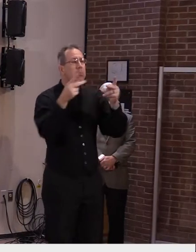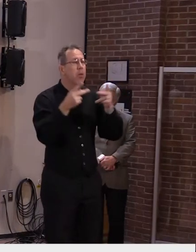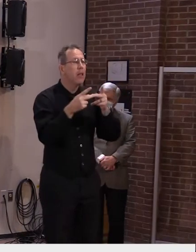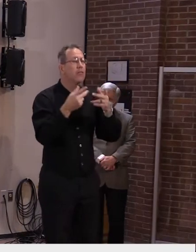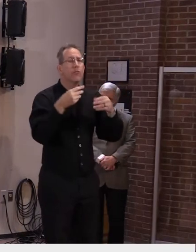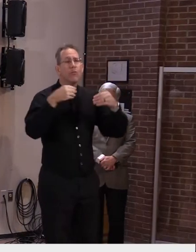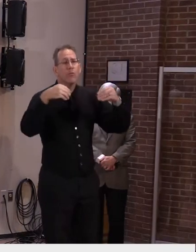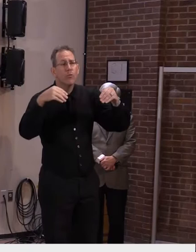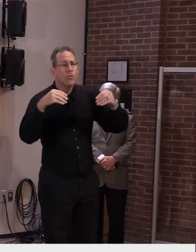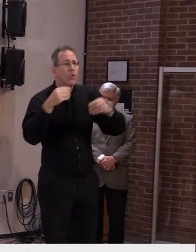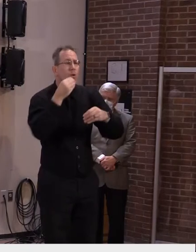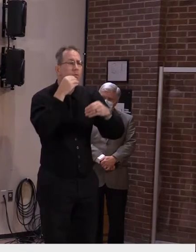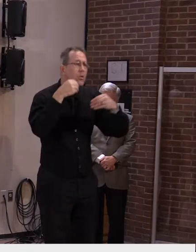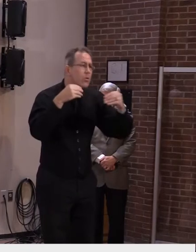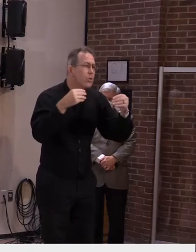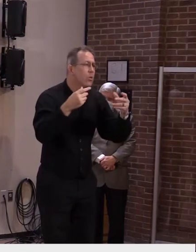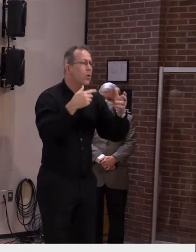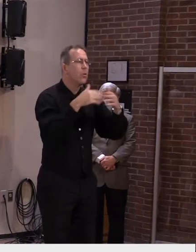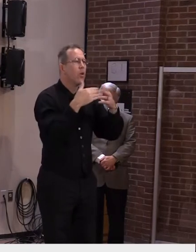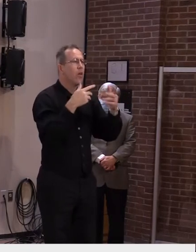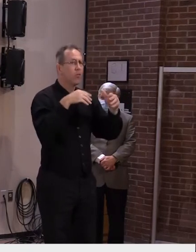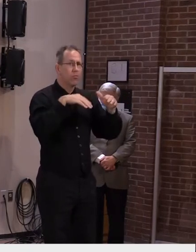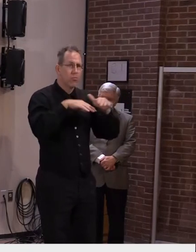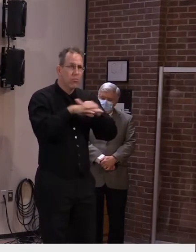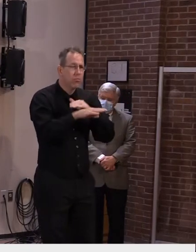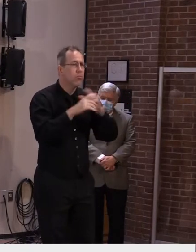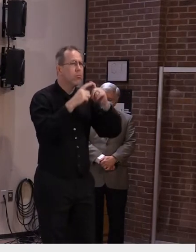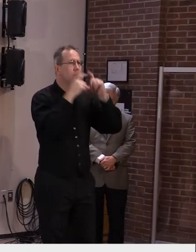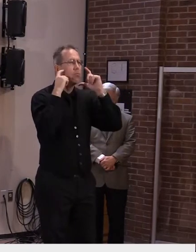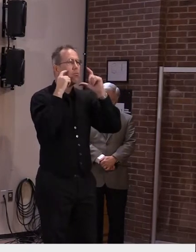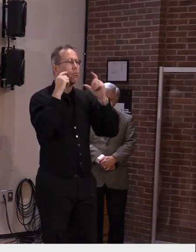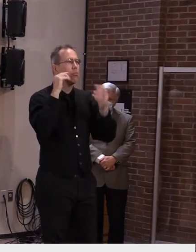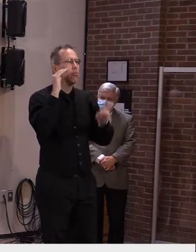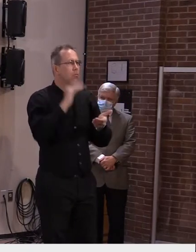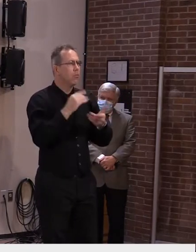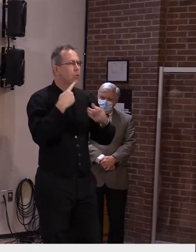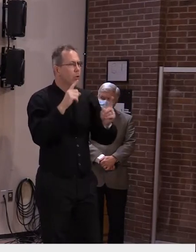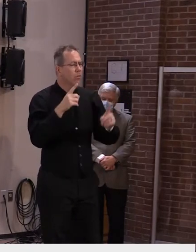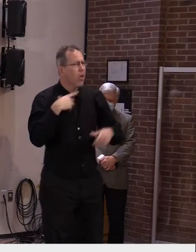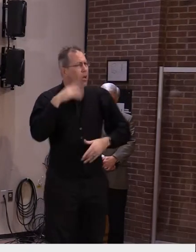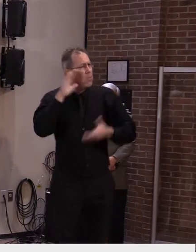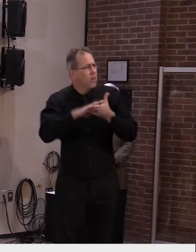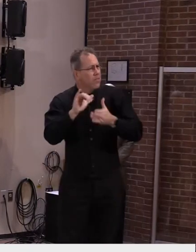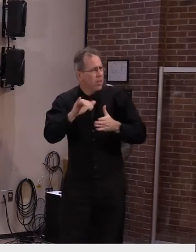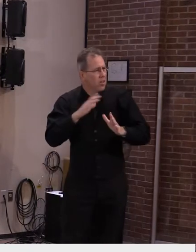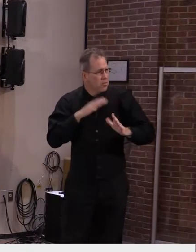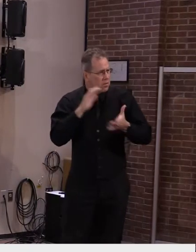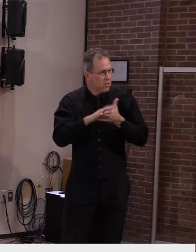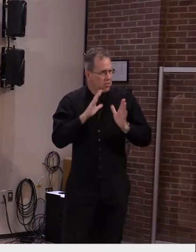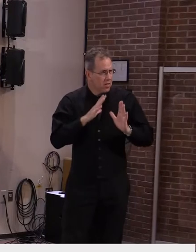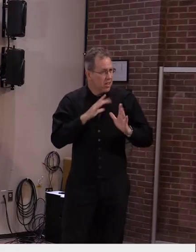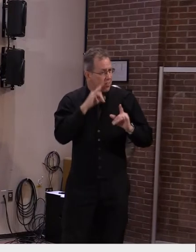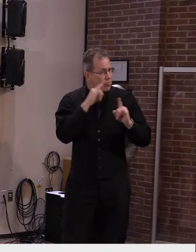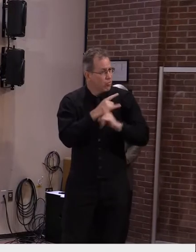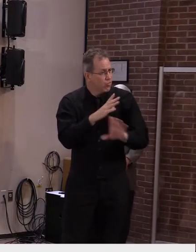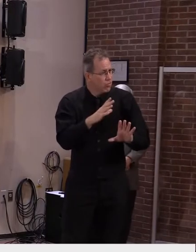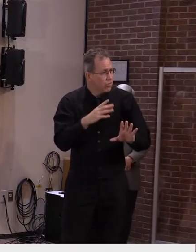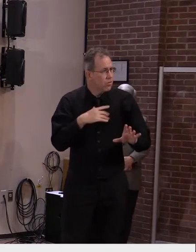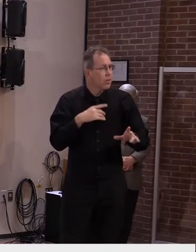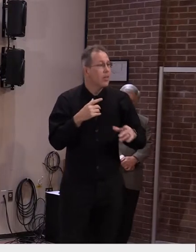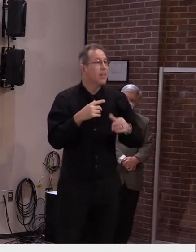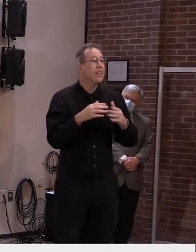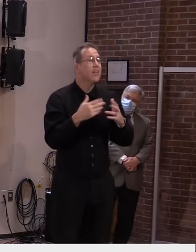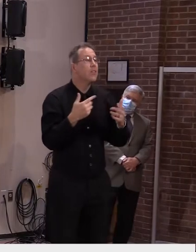wear it. But I would submit, if you did a risk assessment, you would find that if you had four families over to